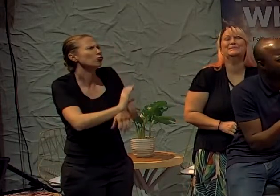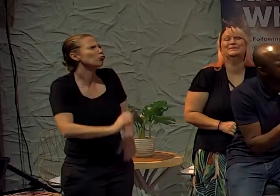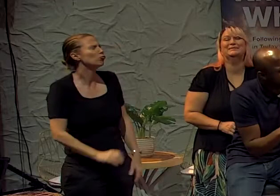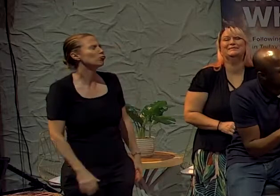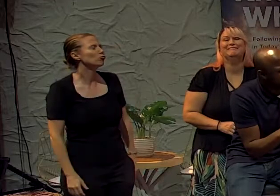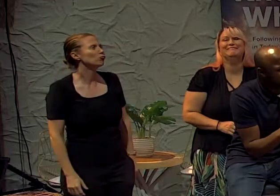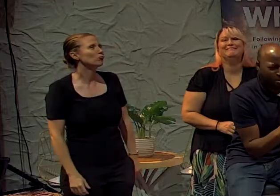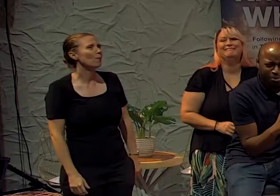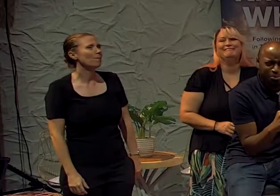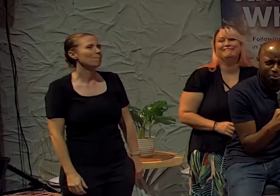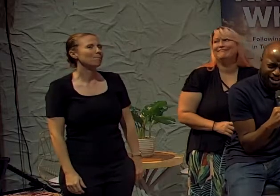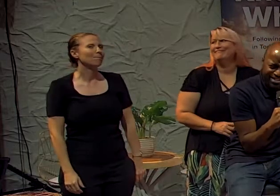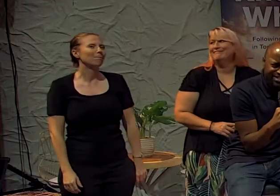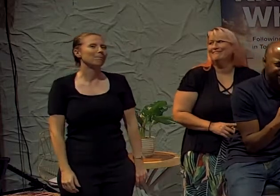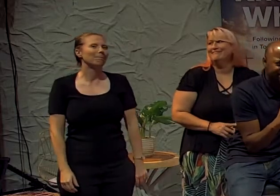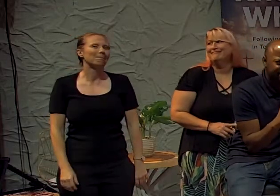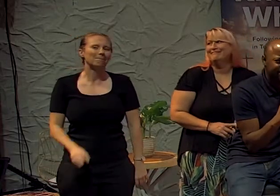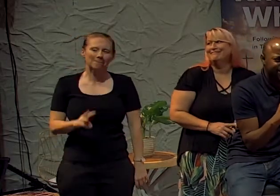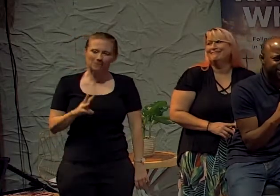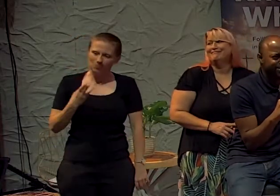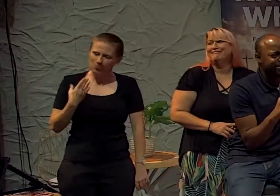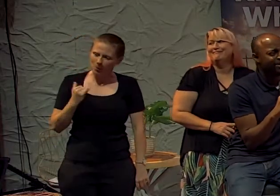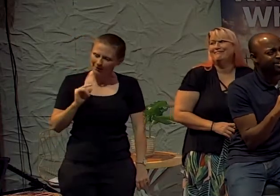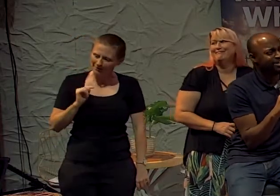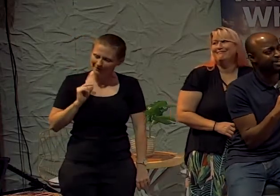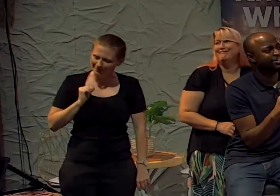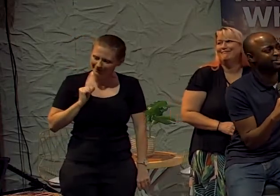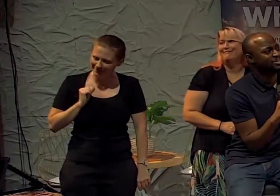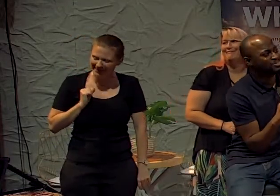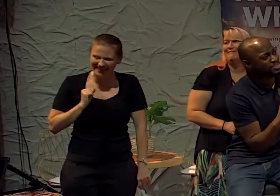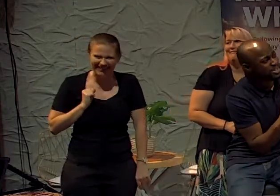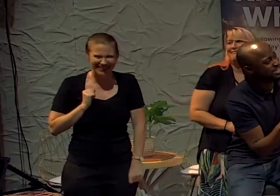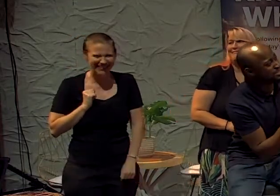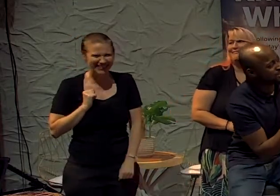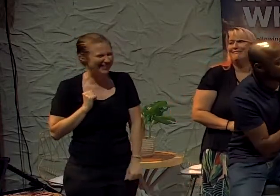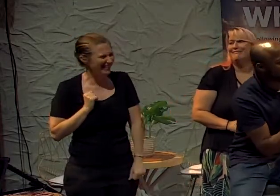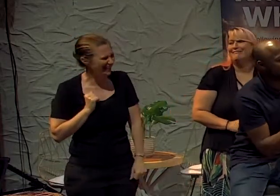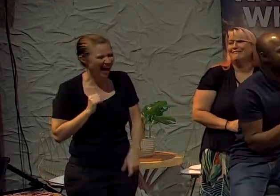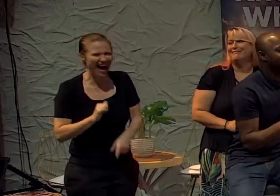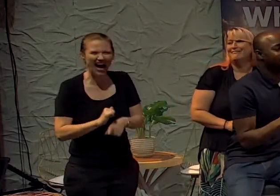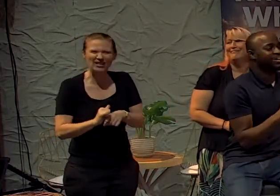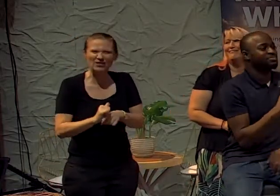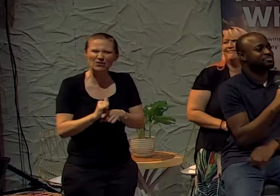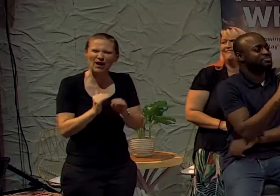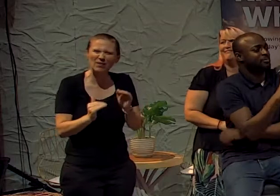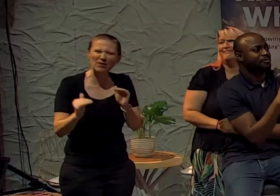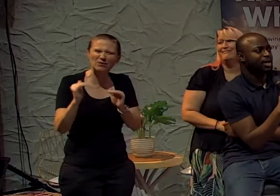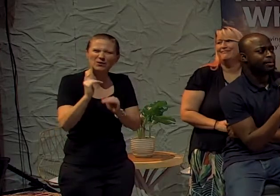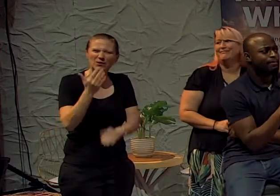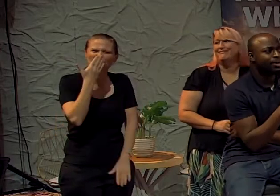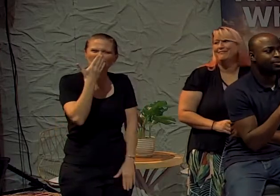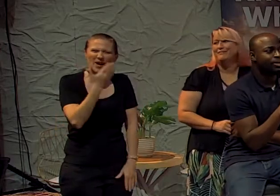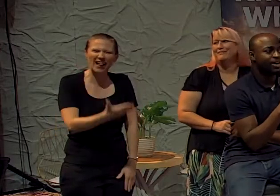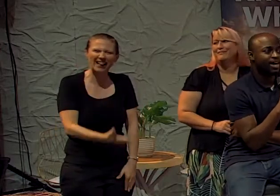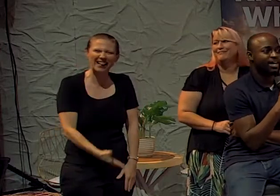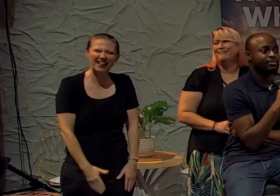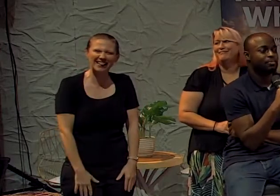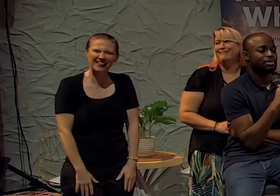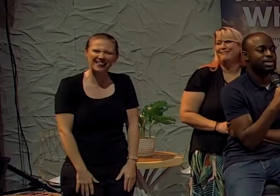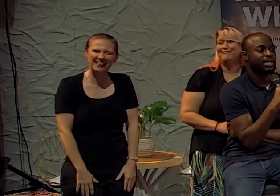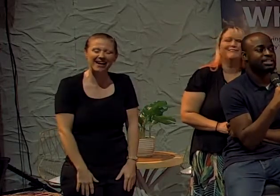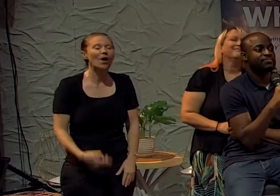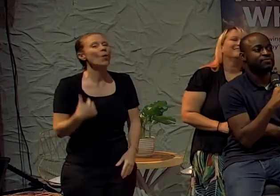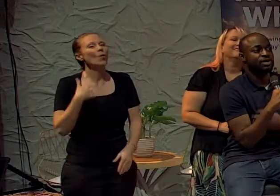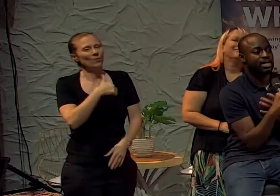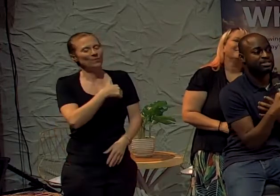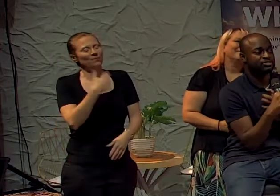like, what? It's like, we've trained them too well. But we've had